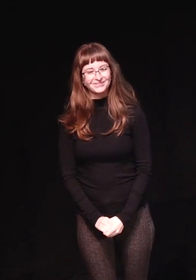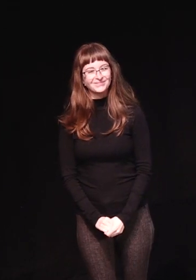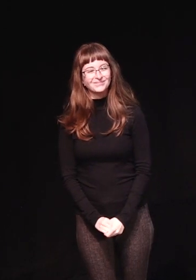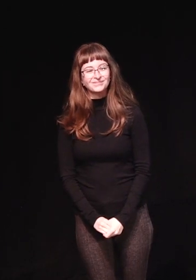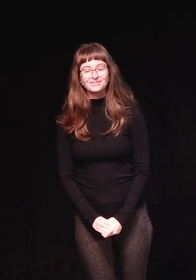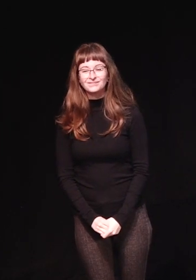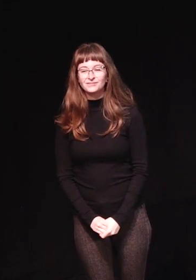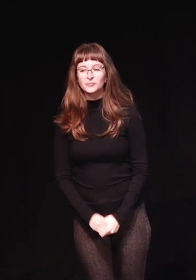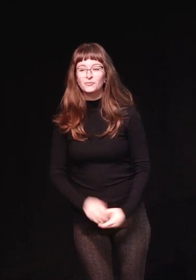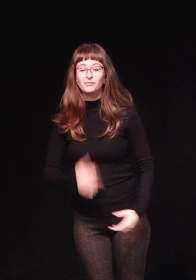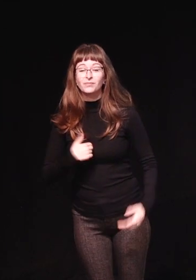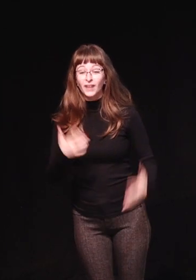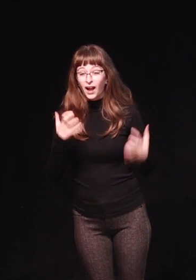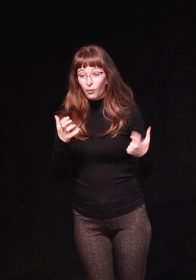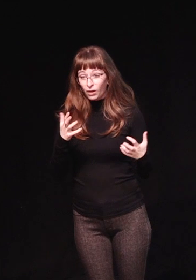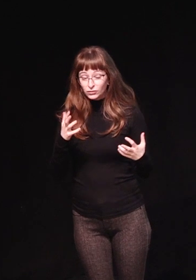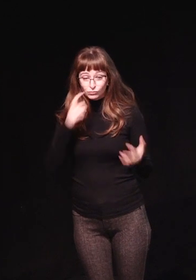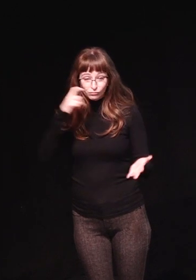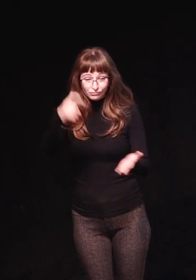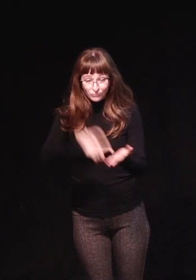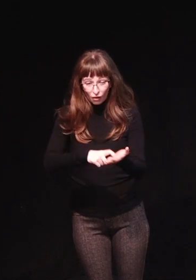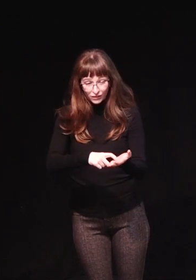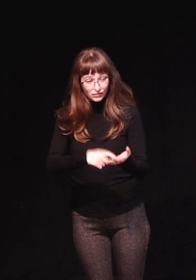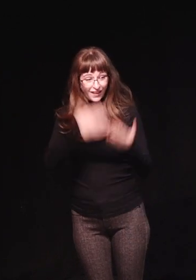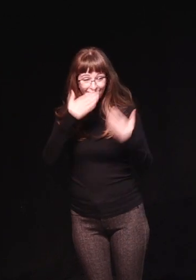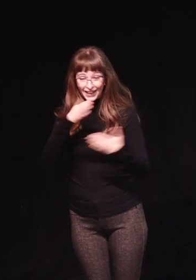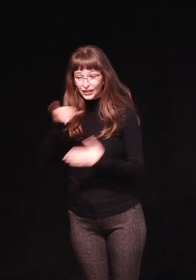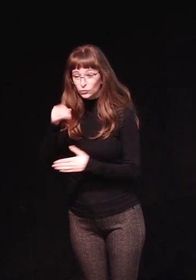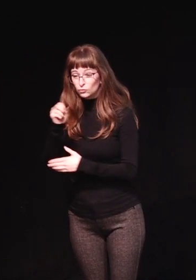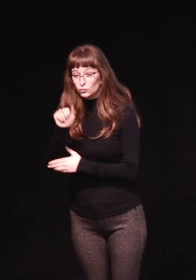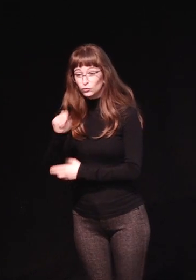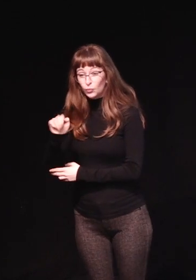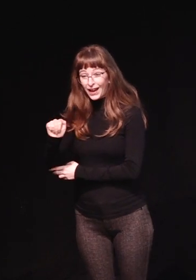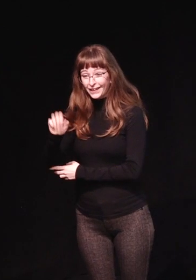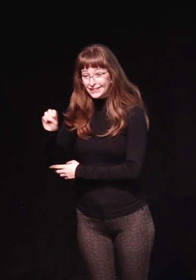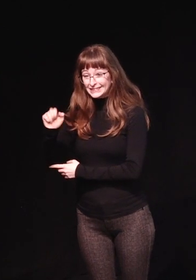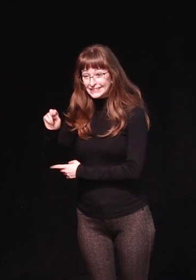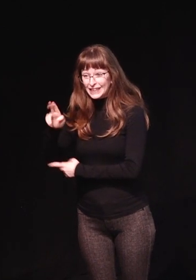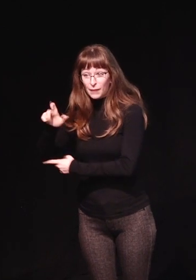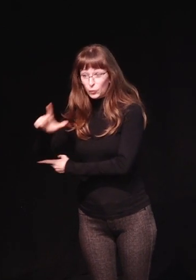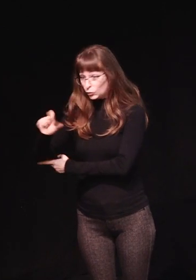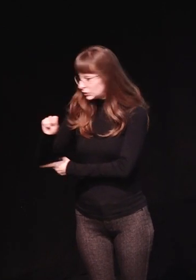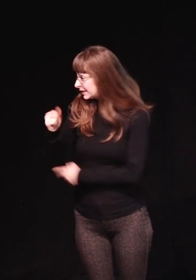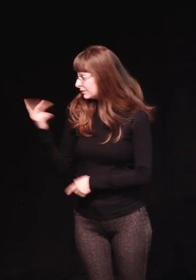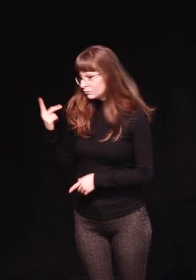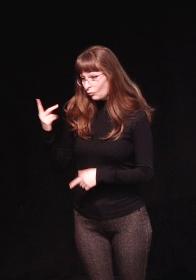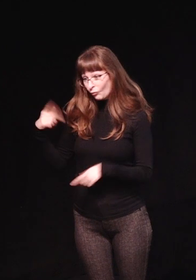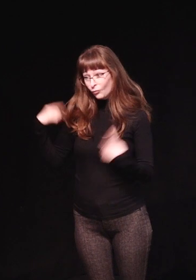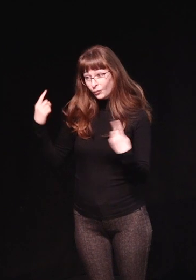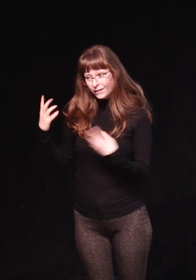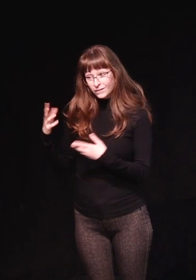I want to, first of all, just acknowledge and thank Joanna Samuels, who actually I have a history with. We worked together at the